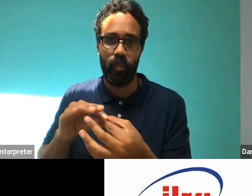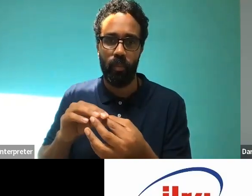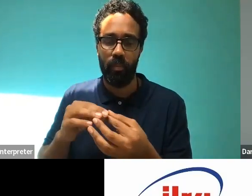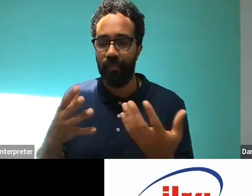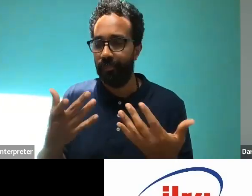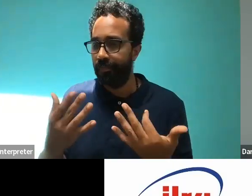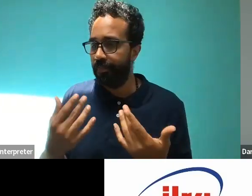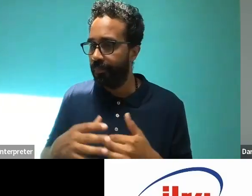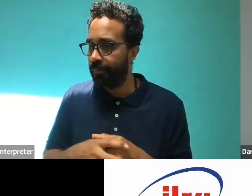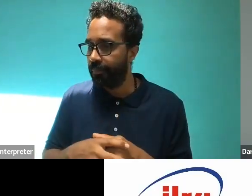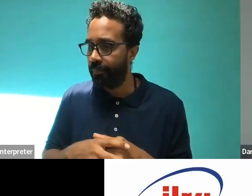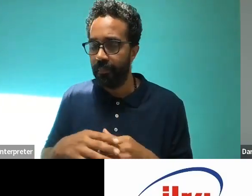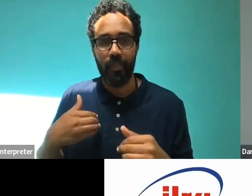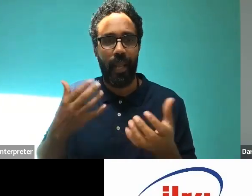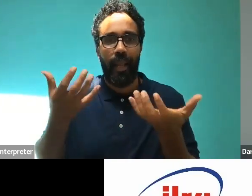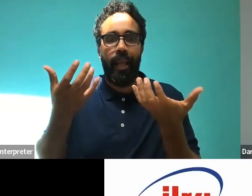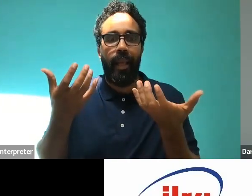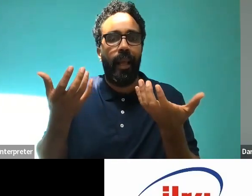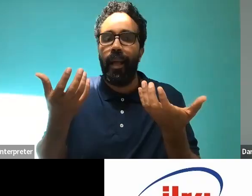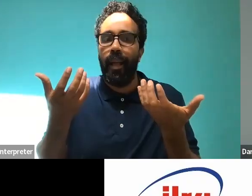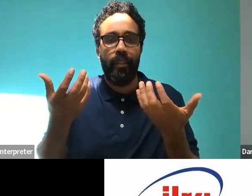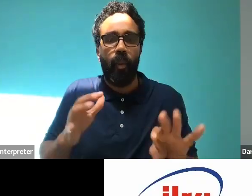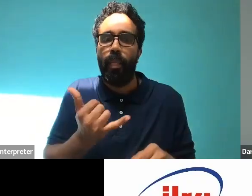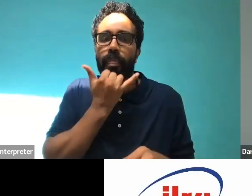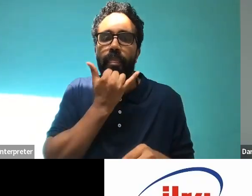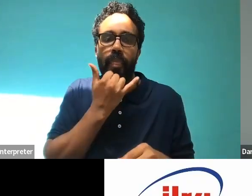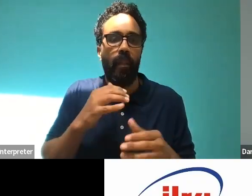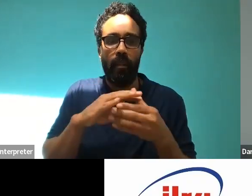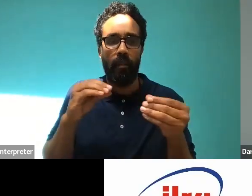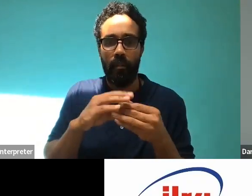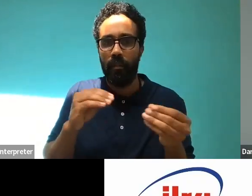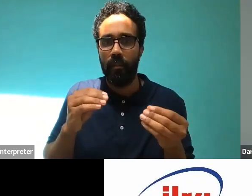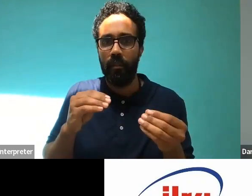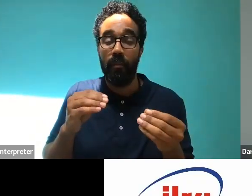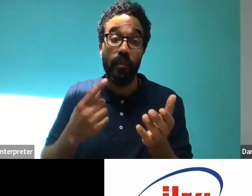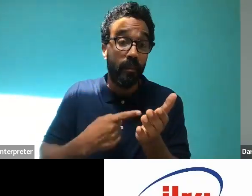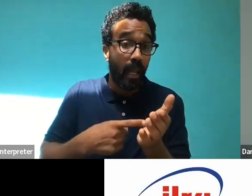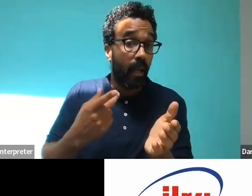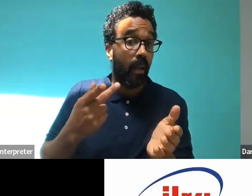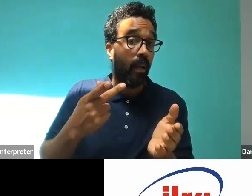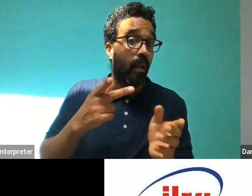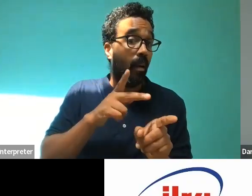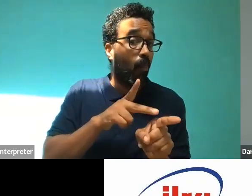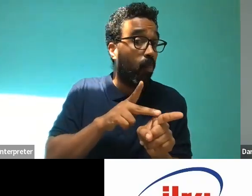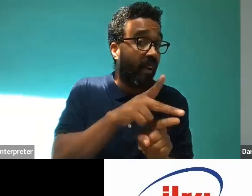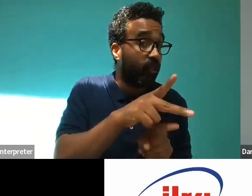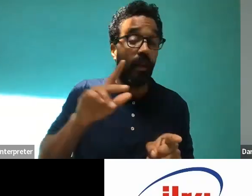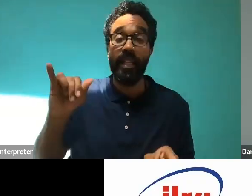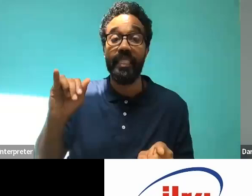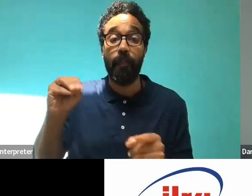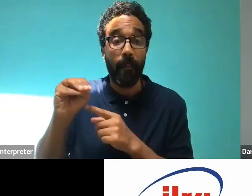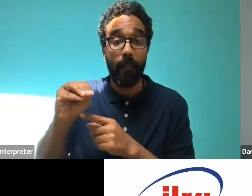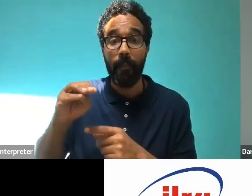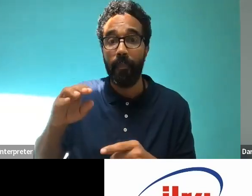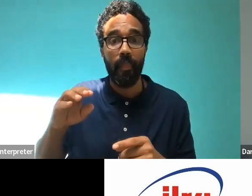I don't want to misstate this, but that professionalism, and I don't want to say that staff